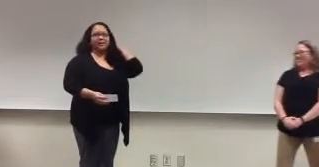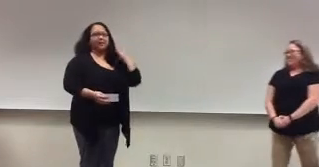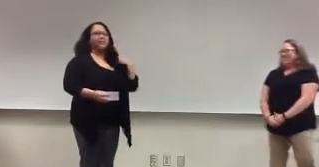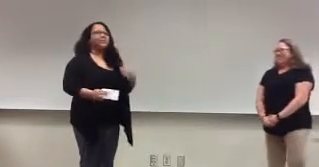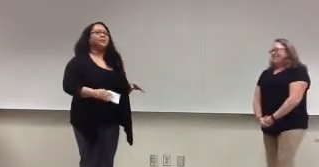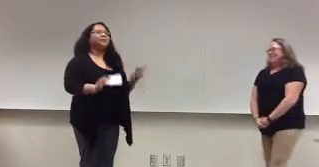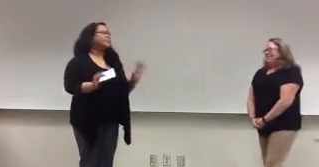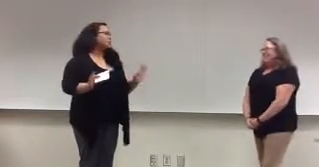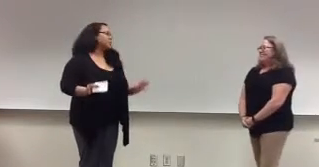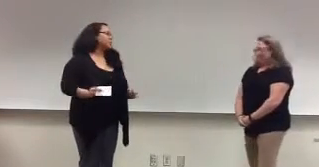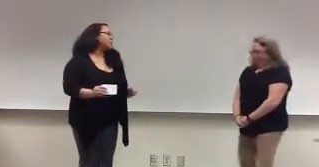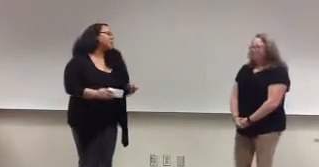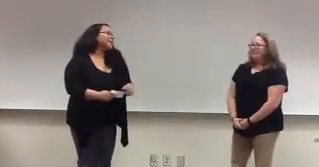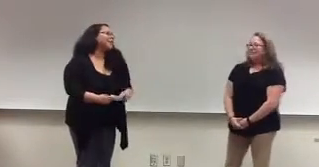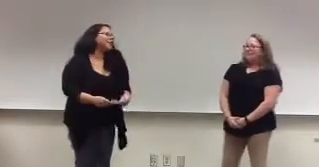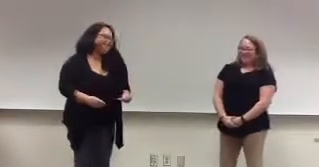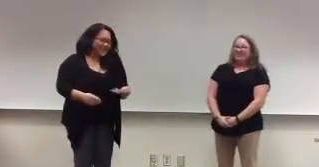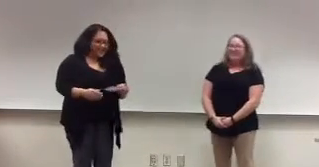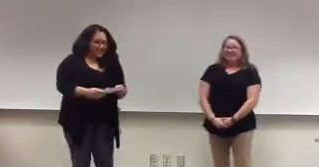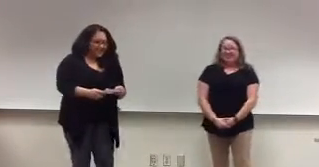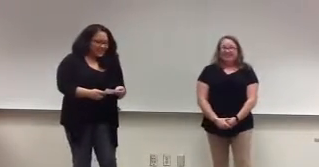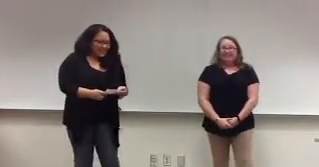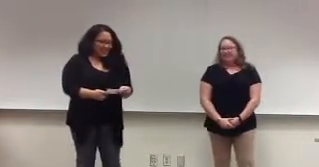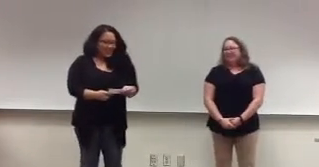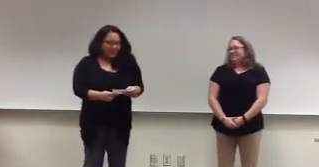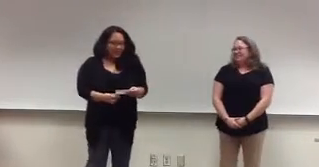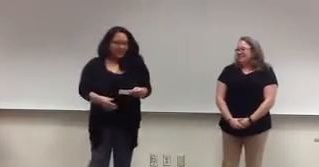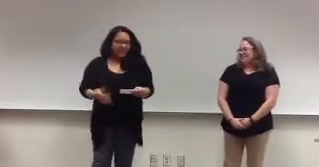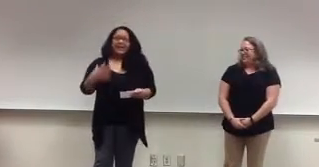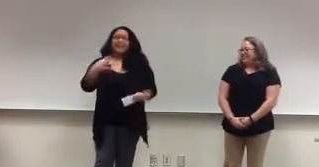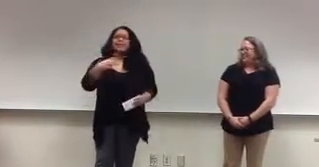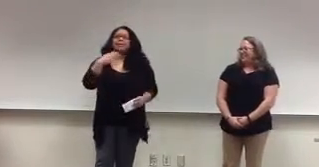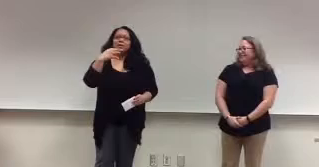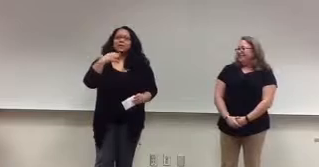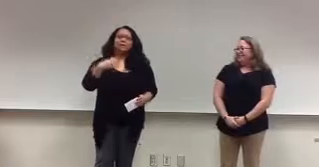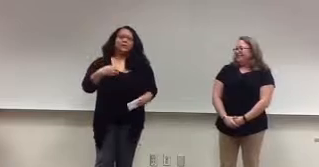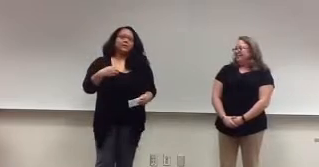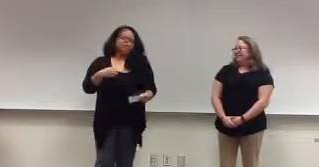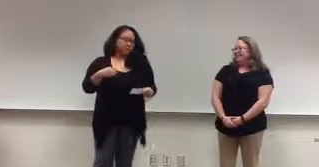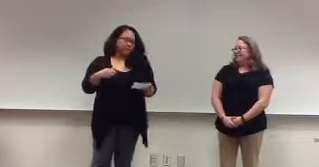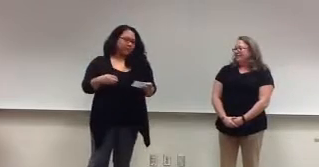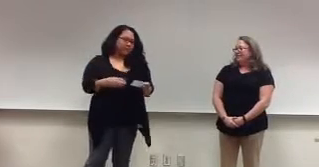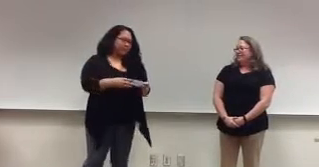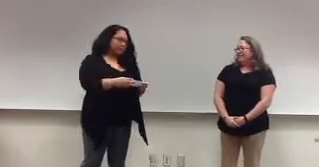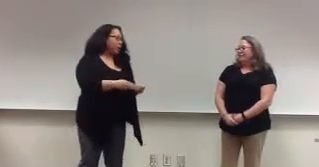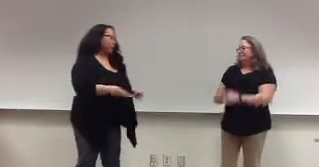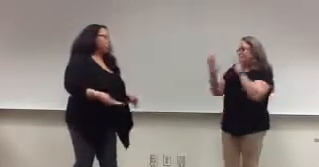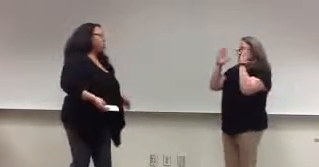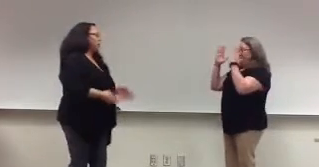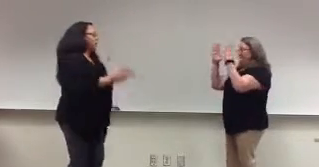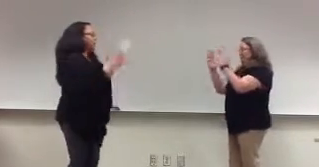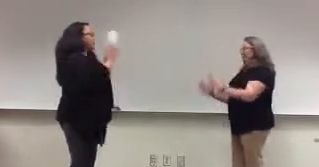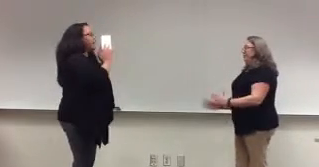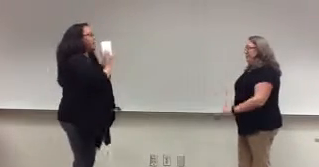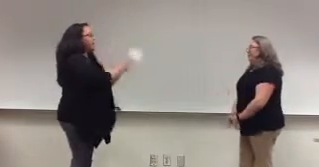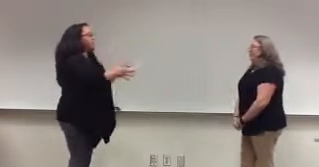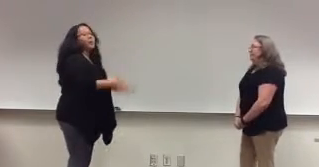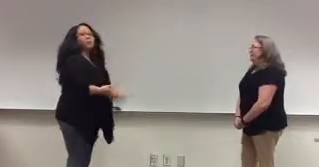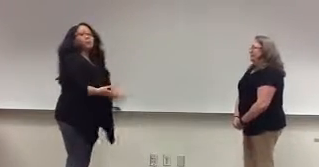That's just rude. So you want to stay in their field of vision. So you want to just go ahead and stand directly in